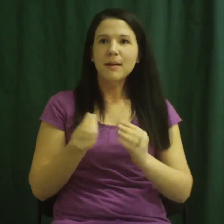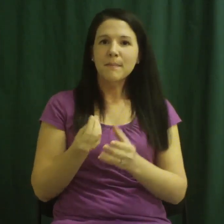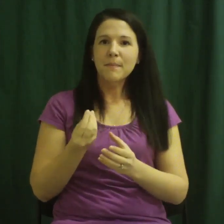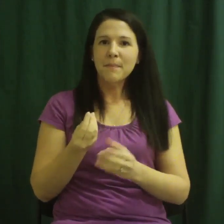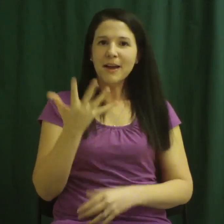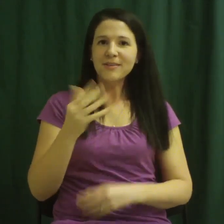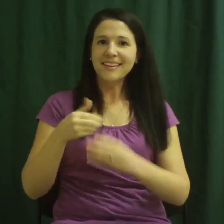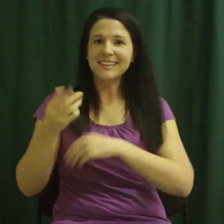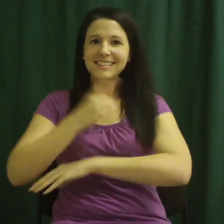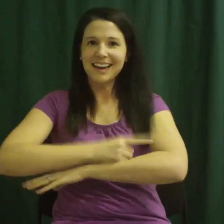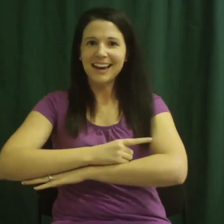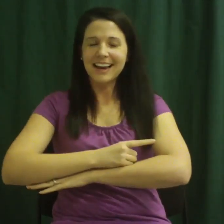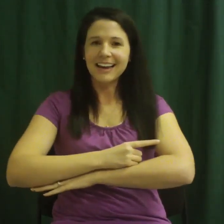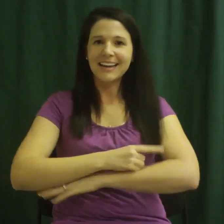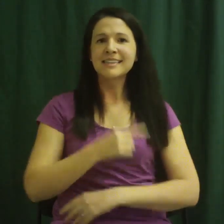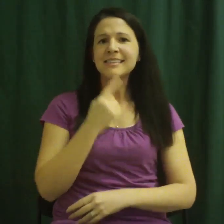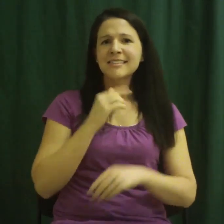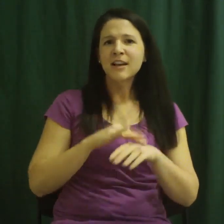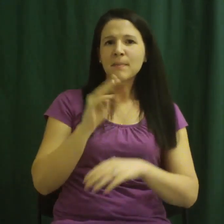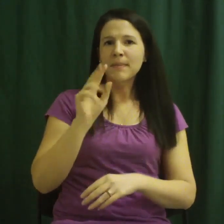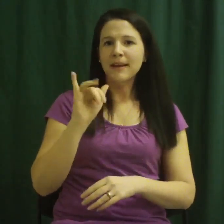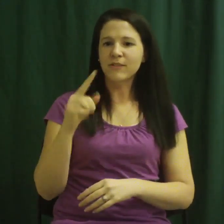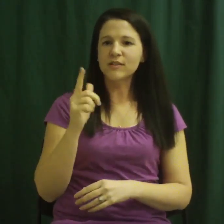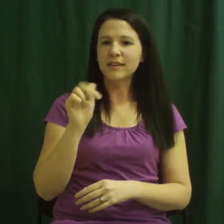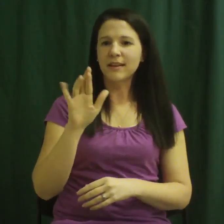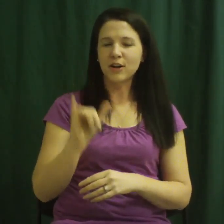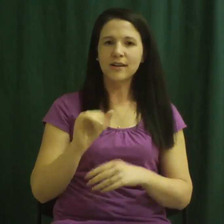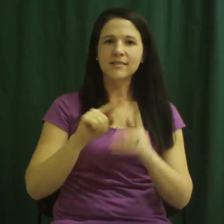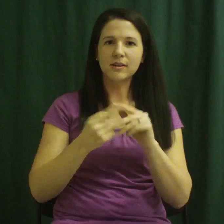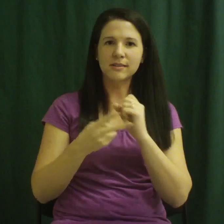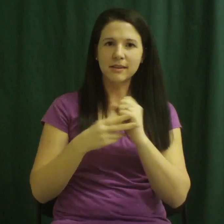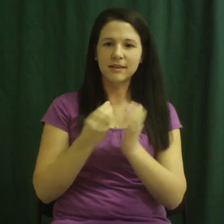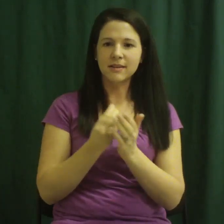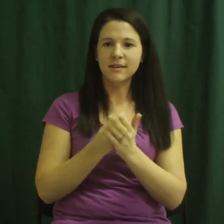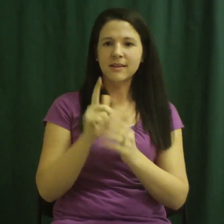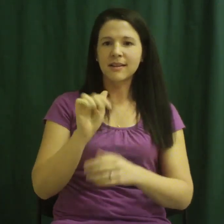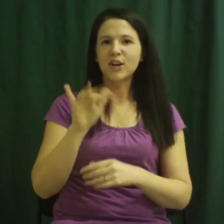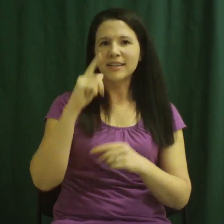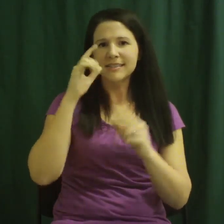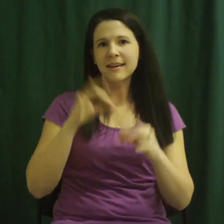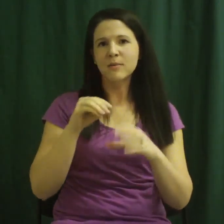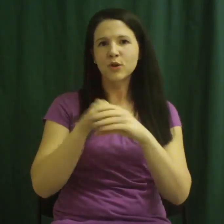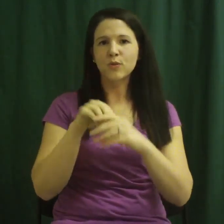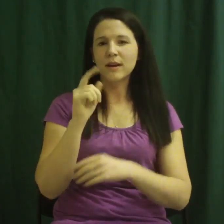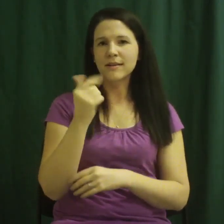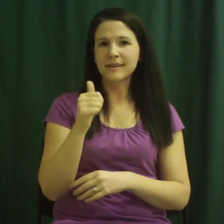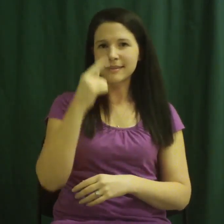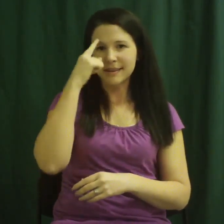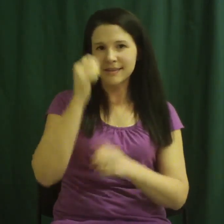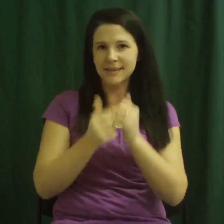This says on May 1st, Larry began saving money. He decided to put away a dime each day. On May